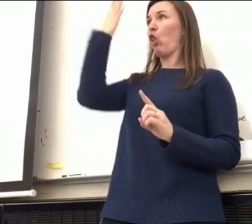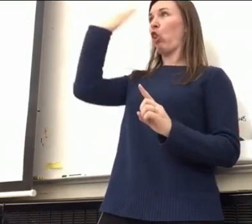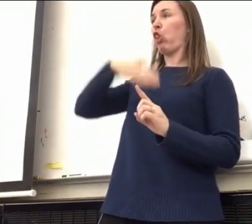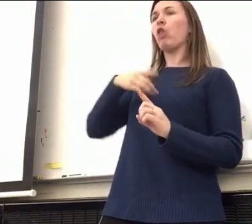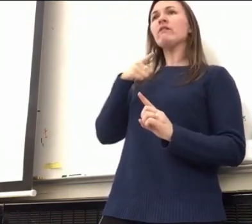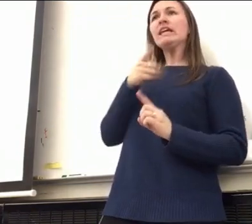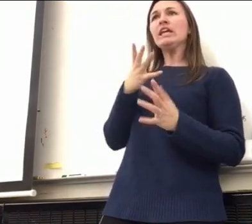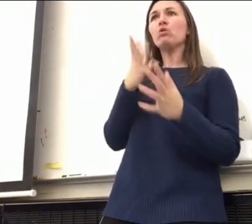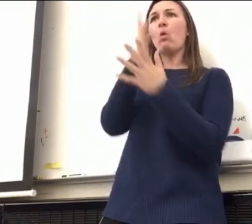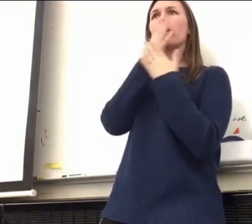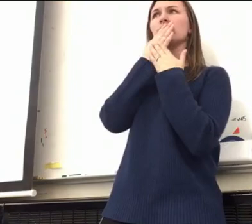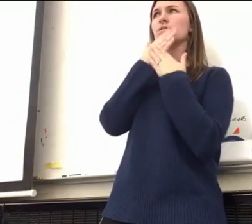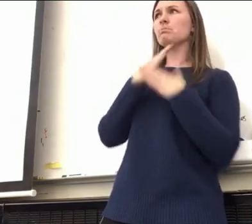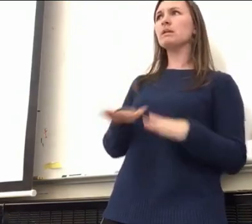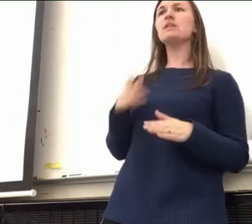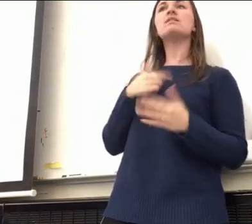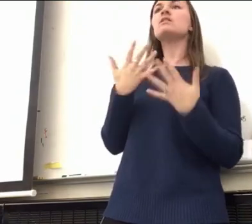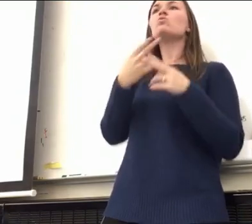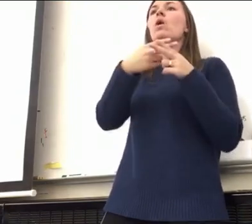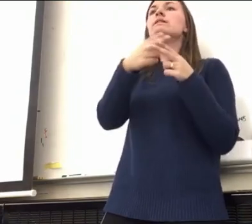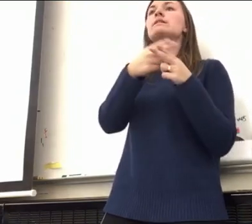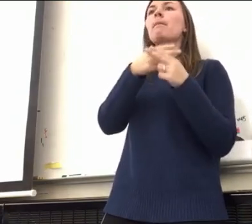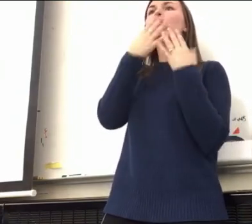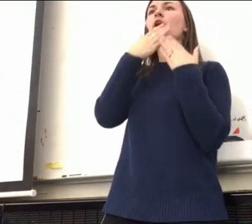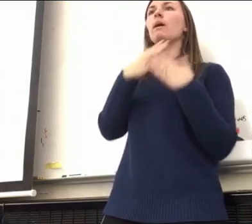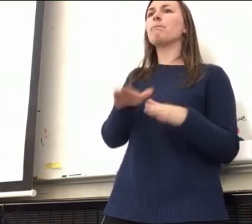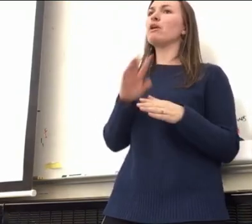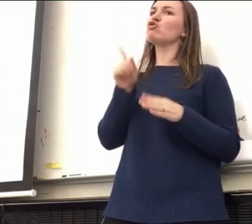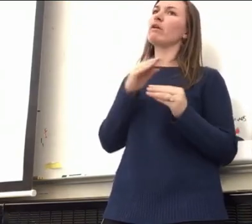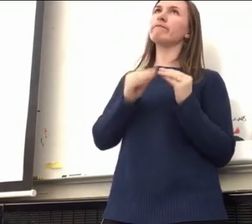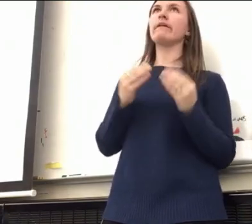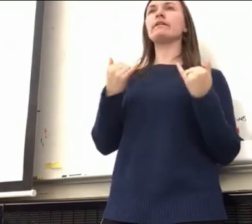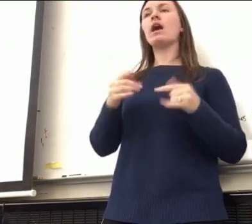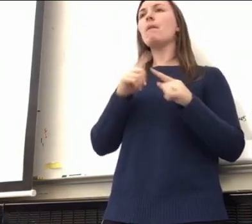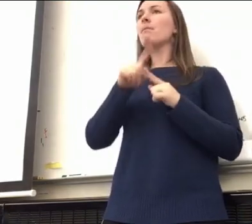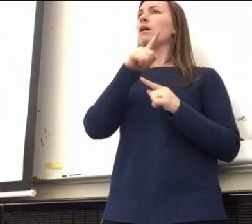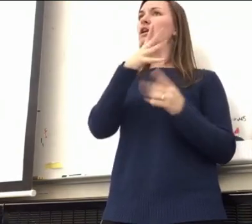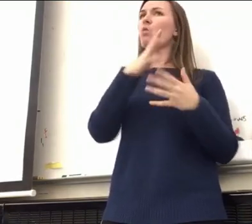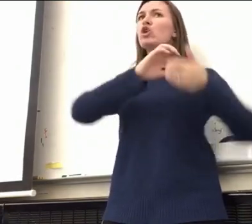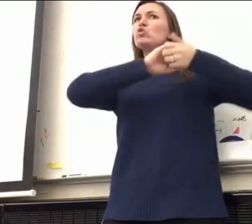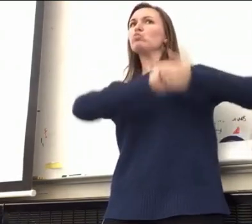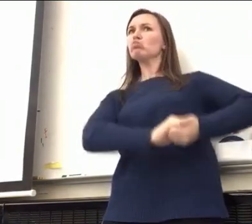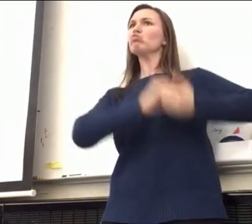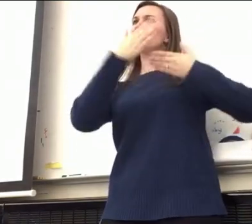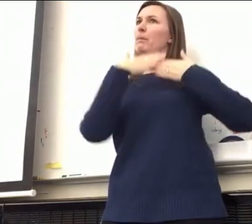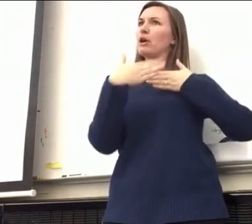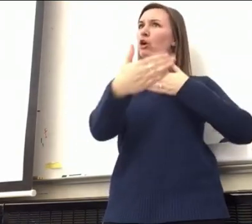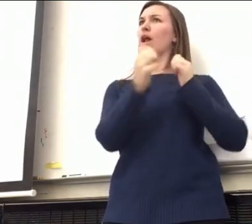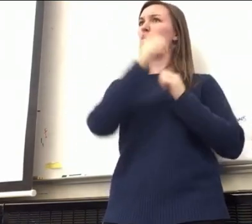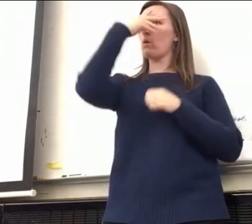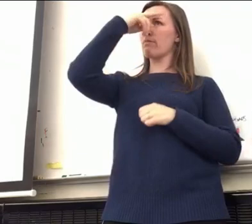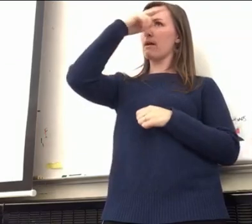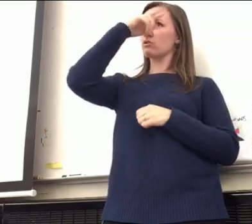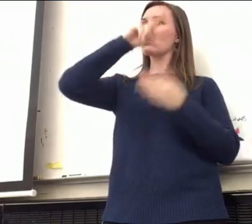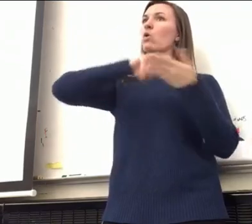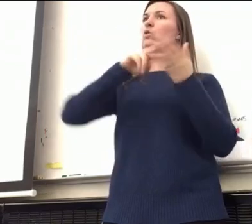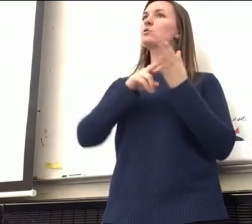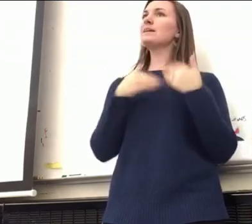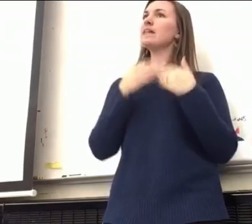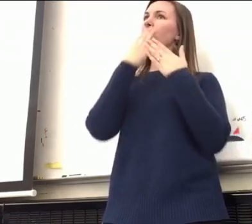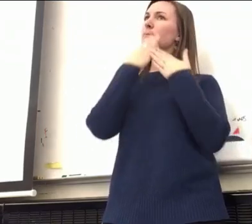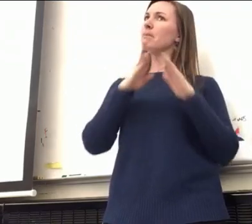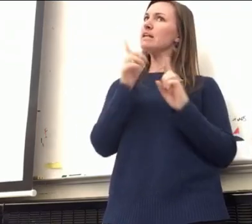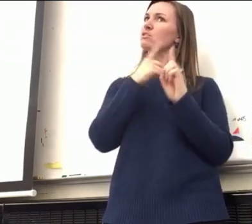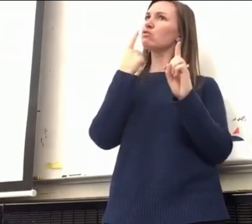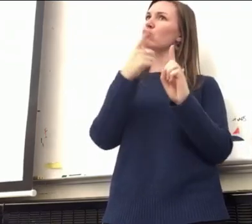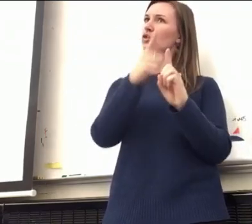peace. He doesn't want just temporary peace. He wants to never have to fight a war again with Mexico. This means creating peaceful terms. Polk,